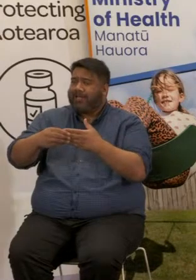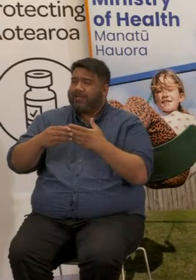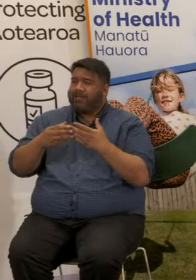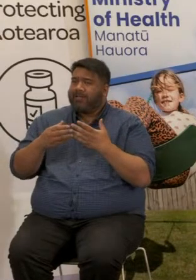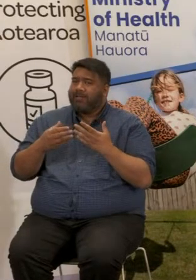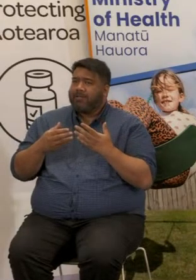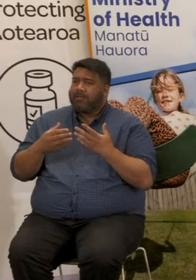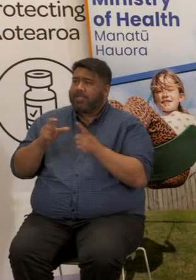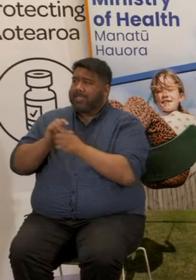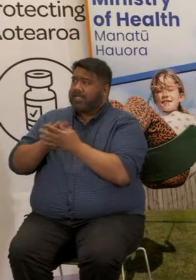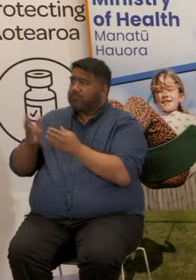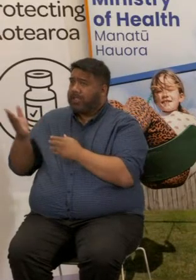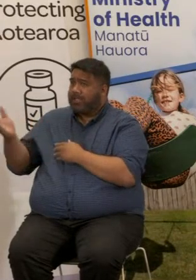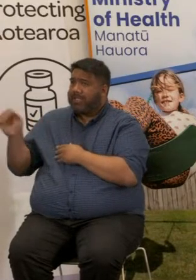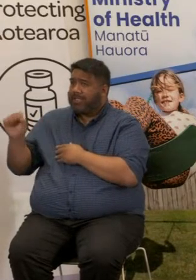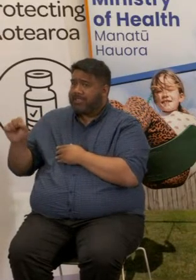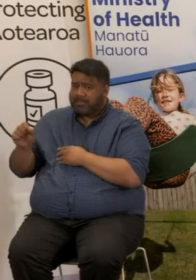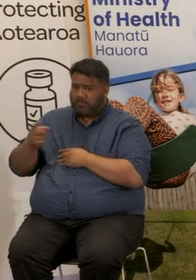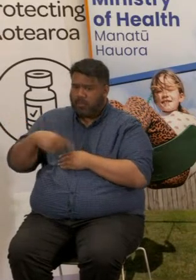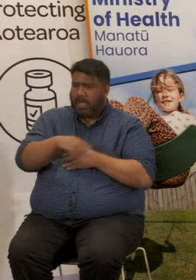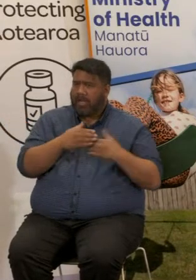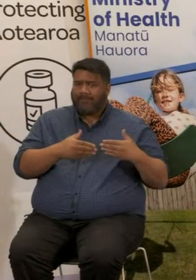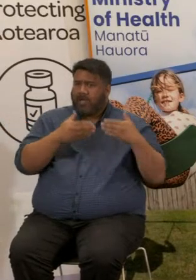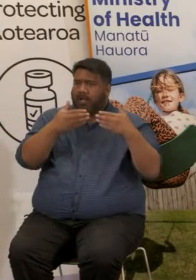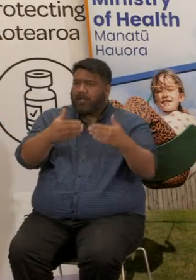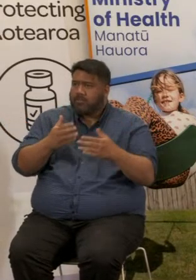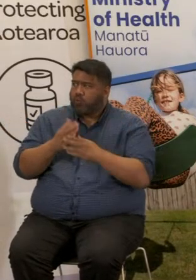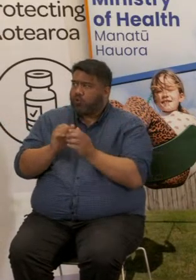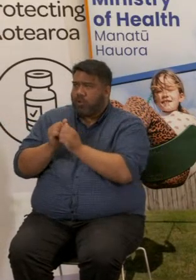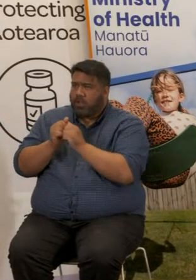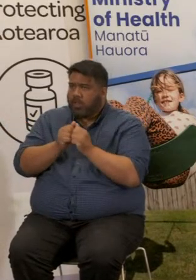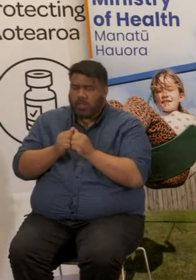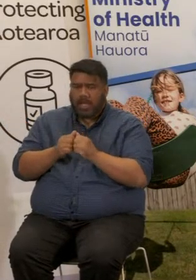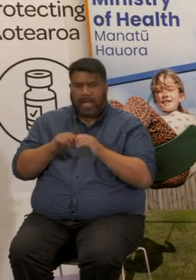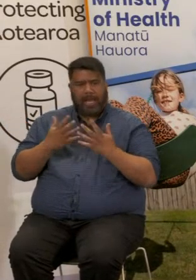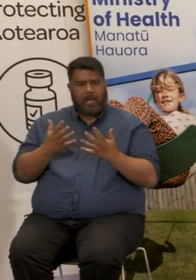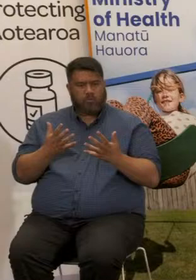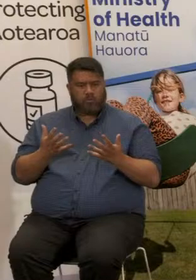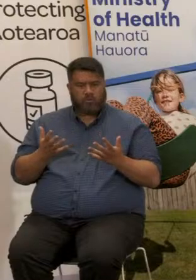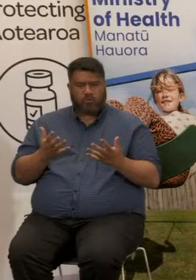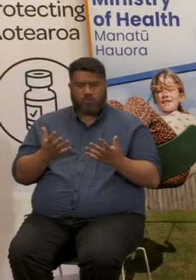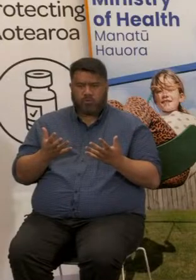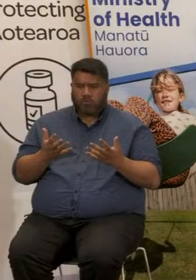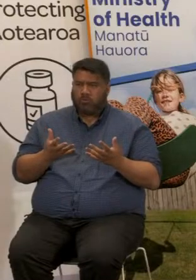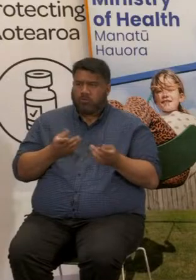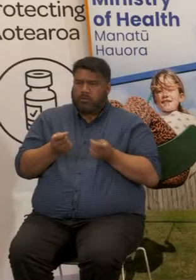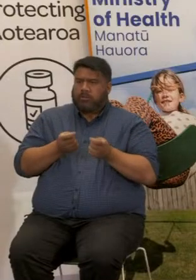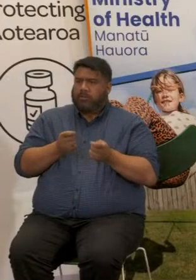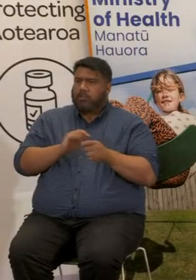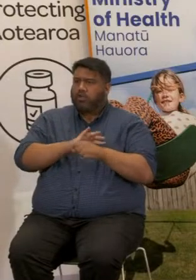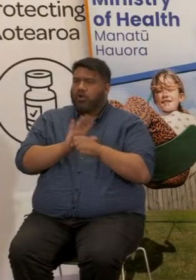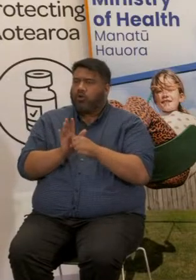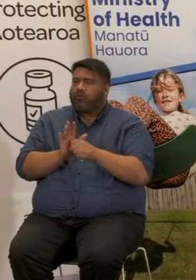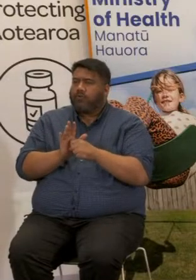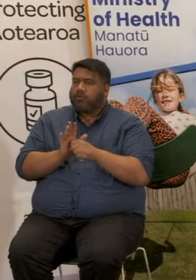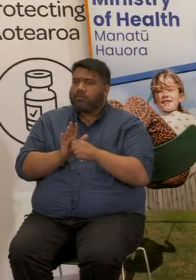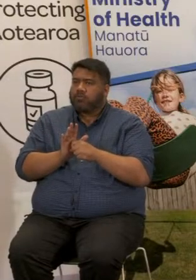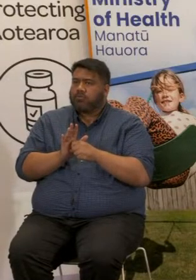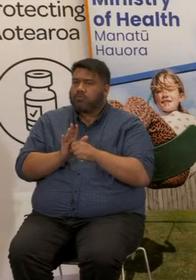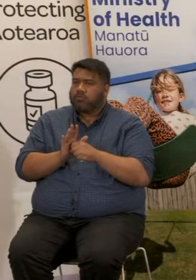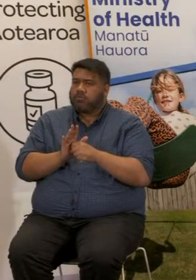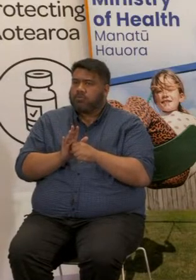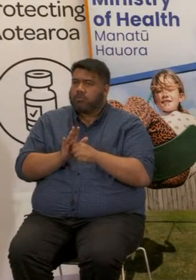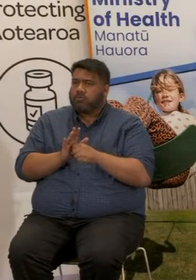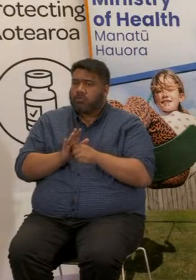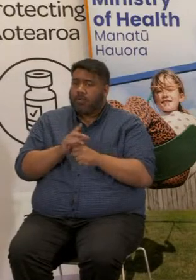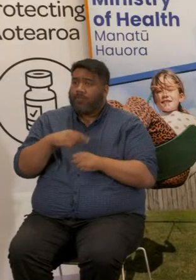with the DHB, it's quite advanced to work through just the real practicalities of living with COVID in their community. It's not a case that they're just going to